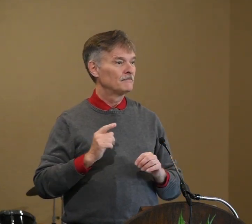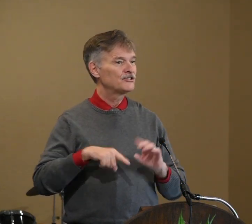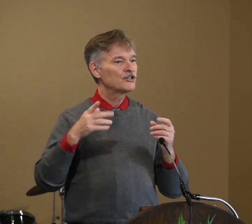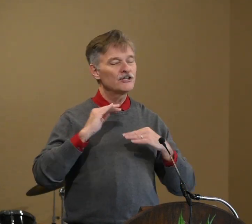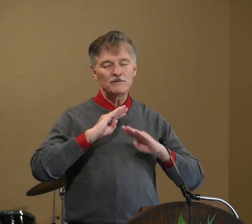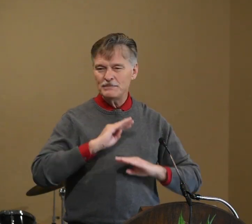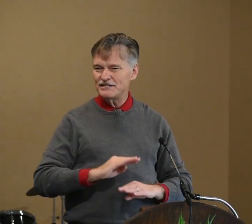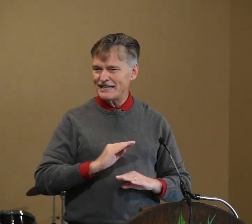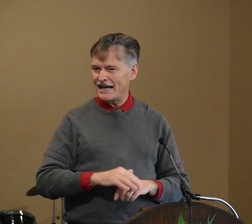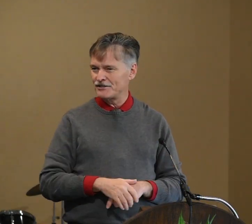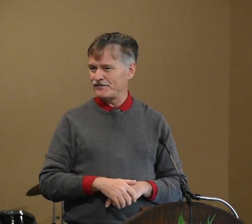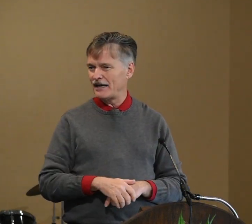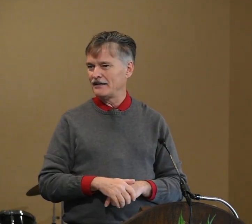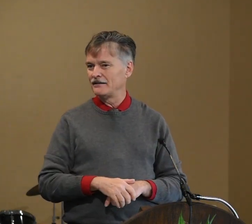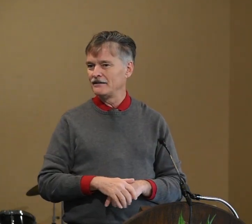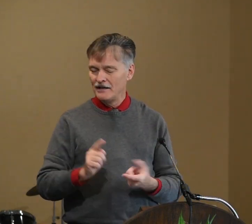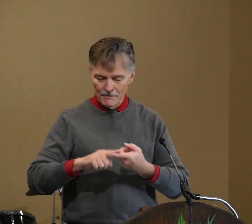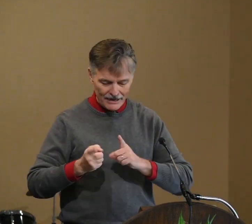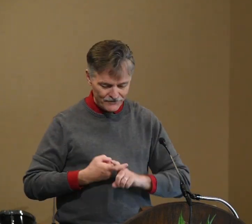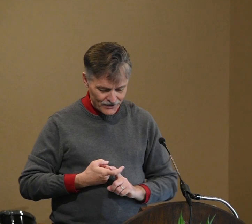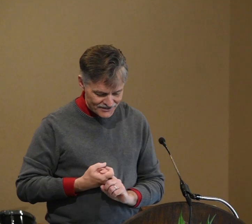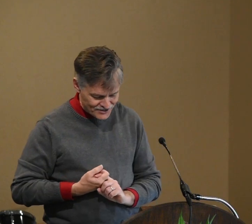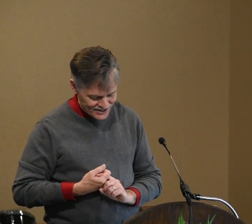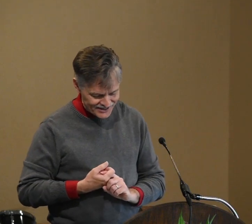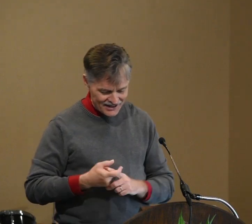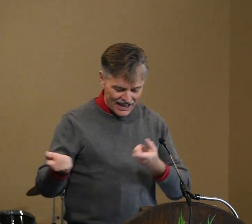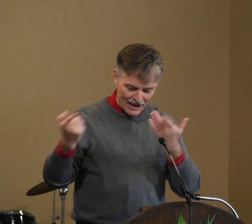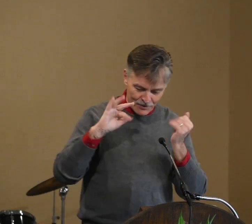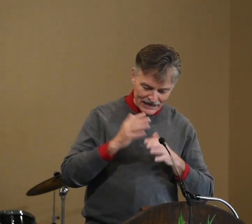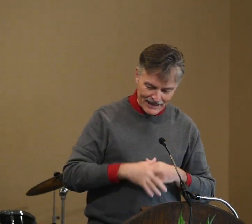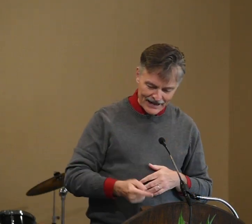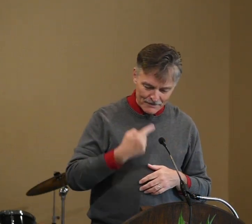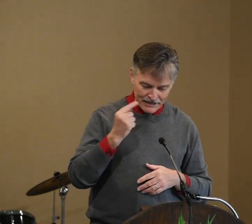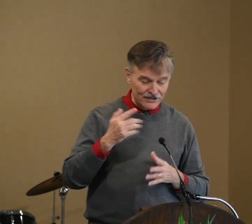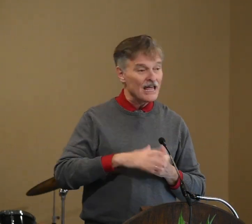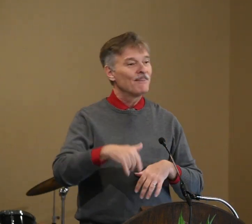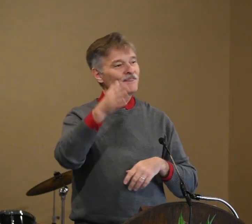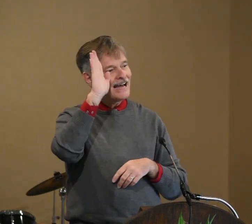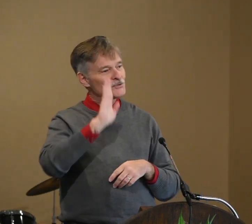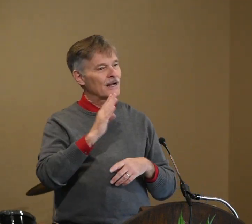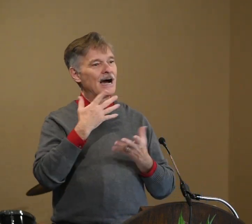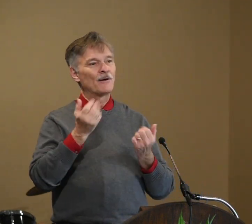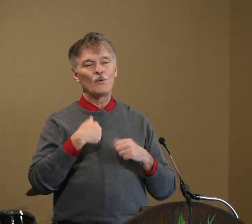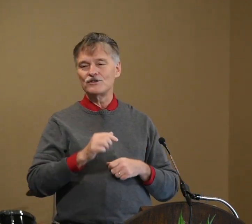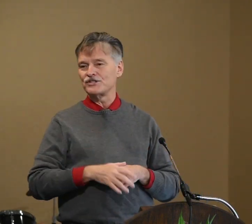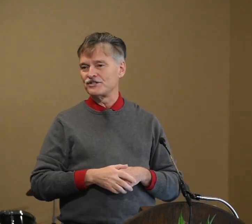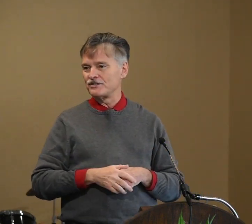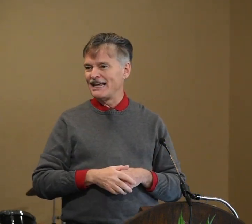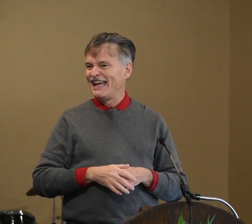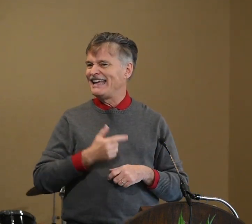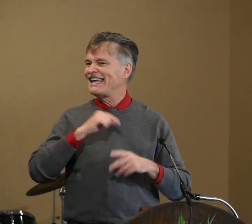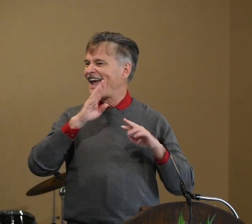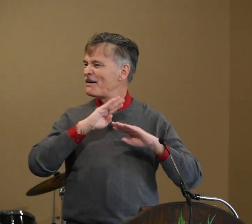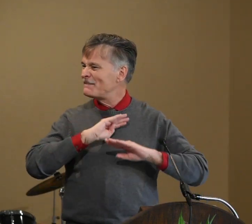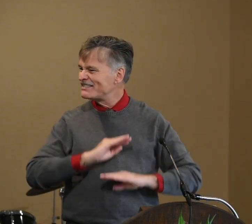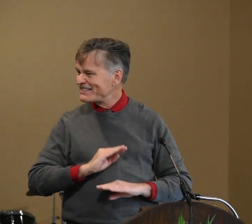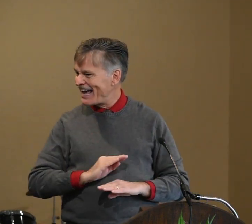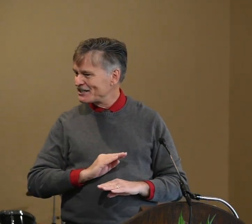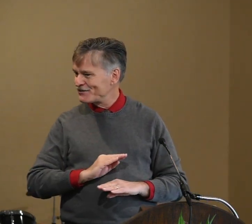But she couldn't be satisfied. My friends, I bring that up because that's what God wants us. He can't be